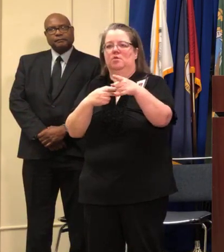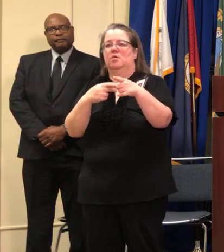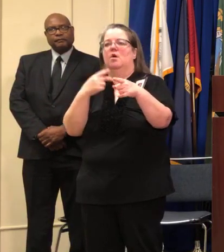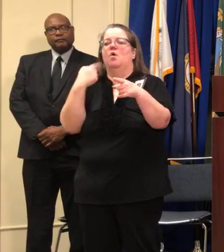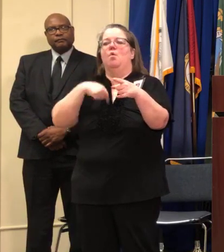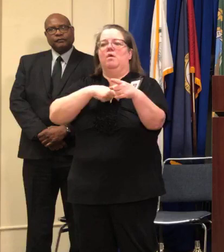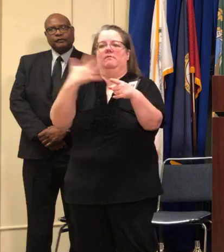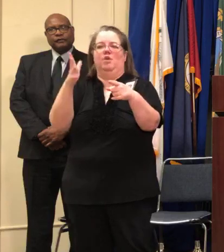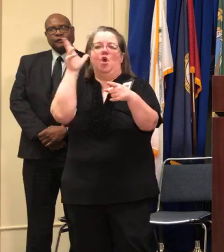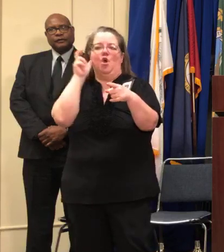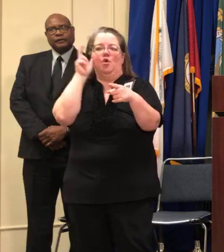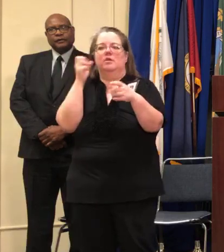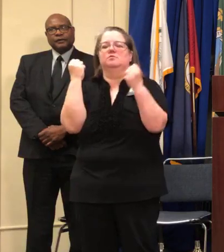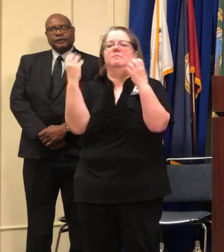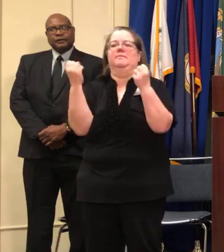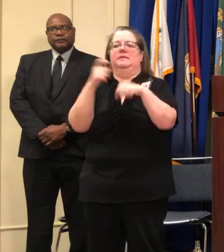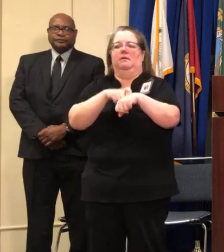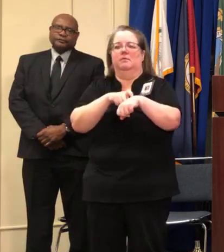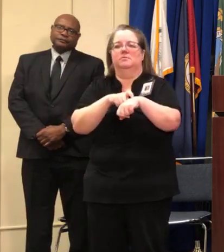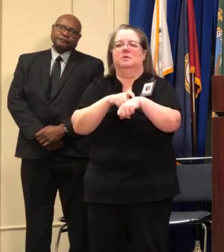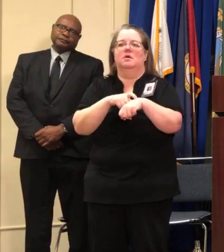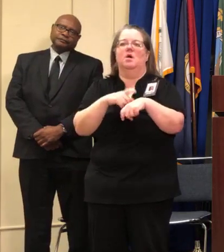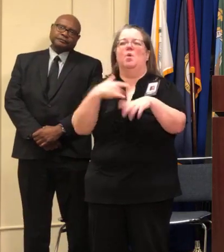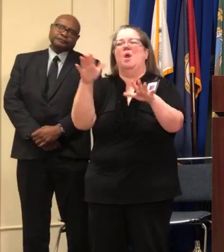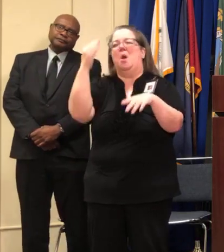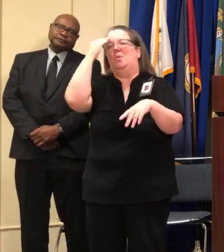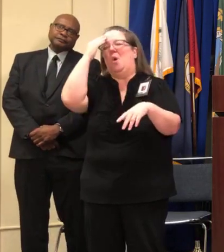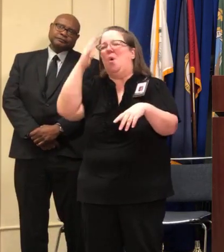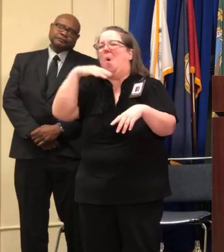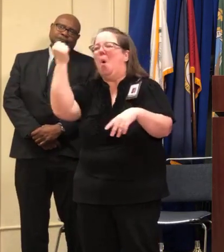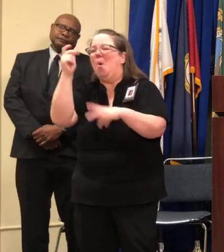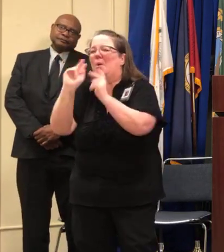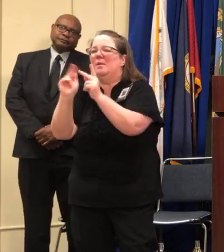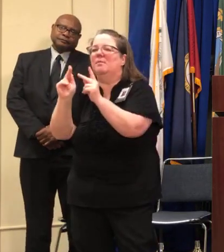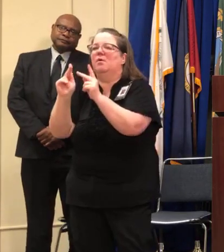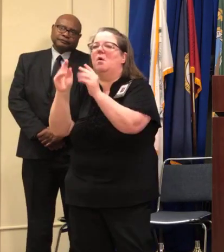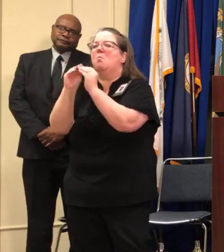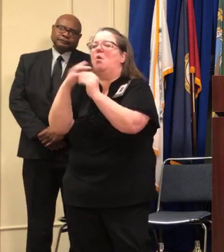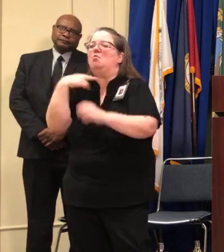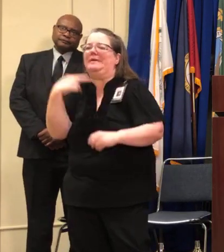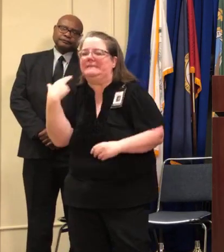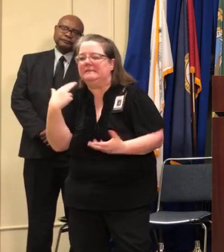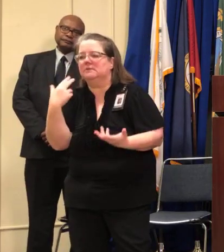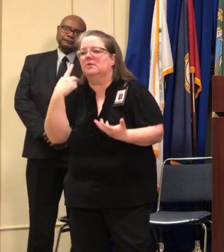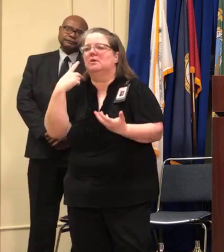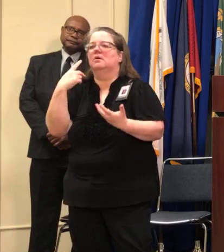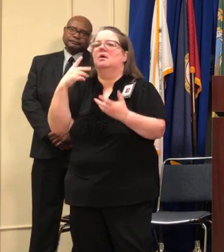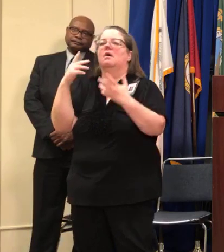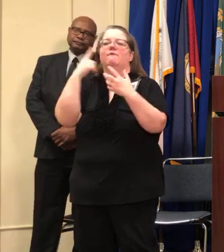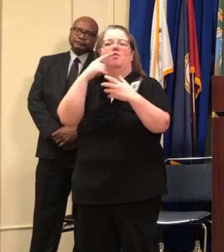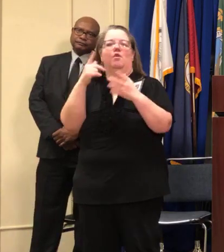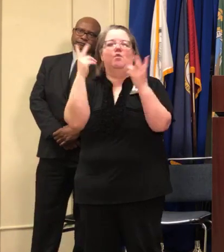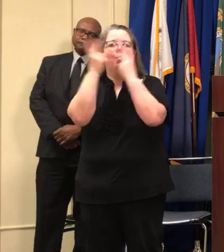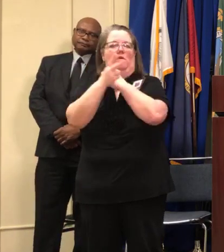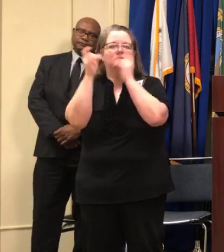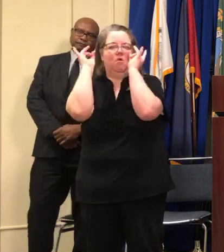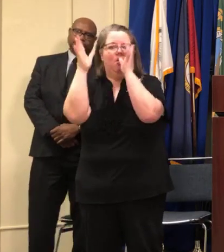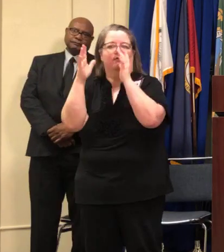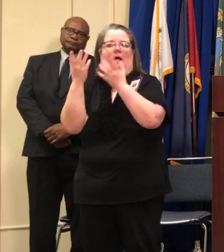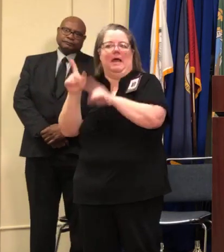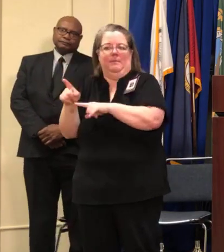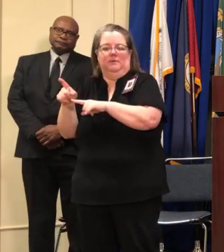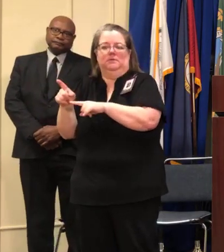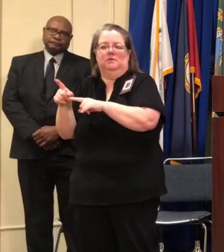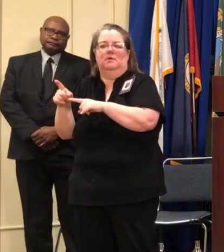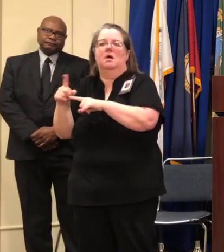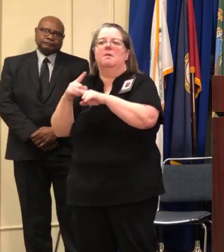we've heard this so much, and everyone has said, we all know that older people are more susceptible, as you said, to the worst outcomes, serious illness.